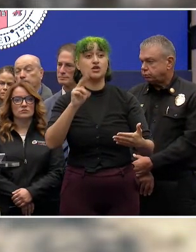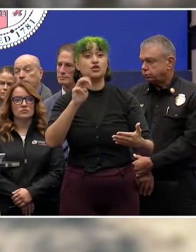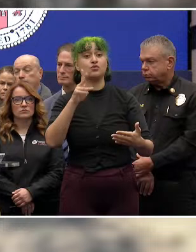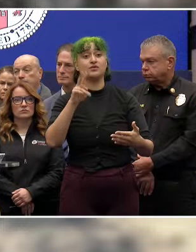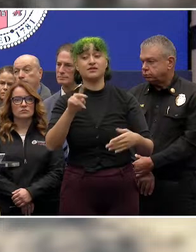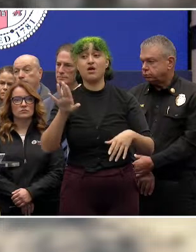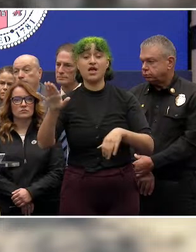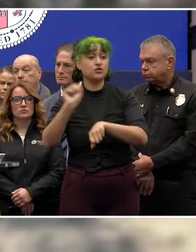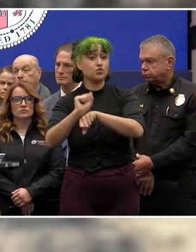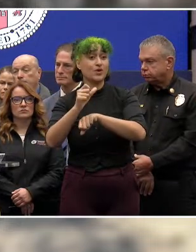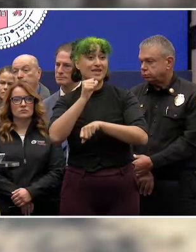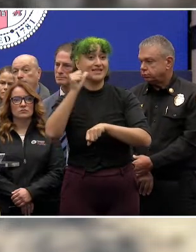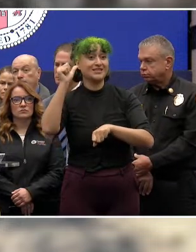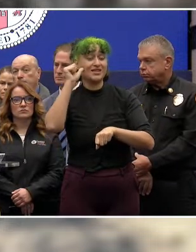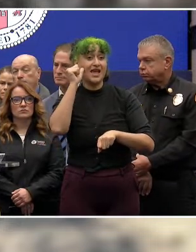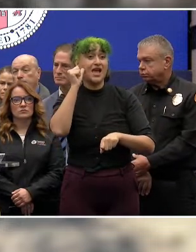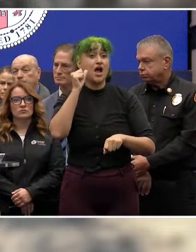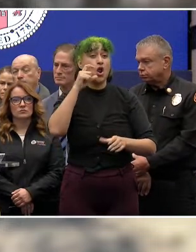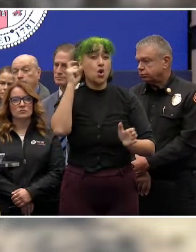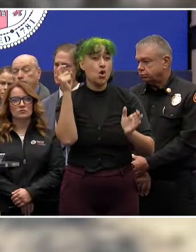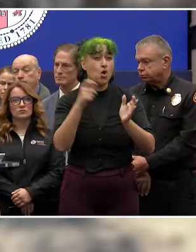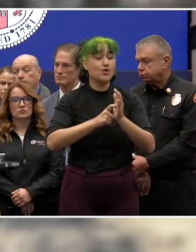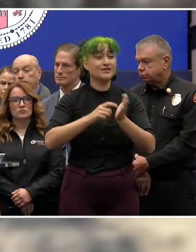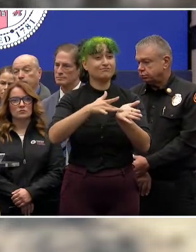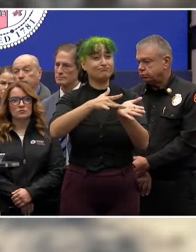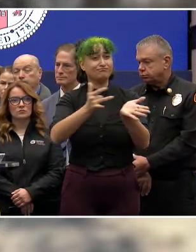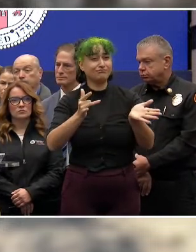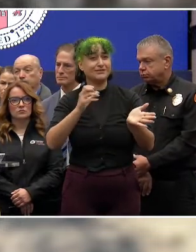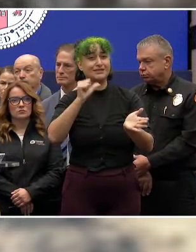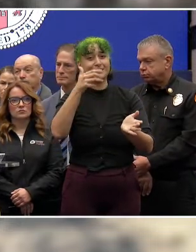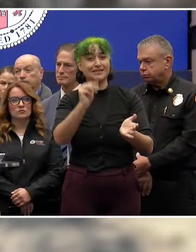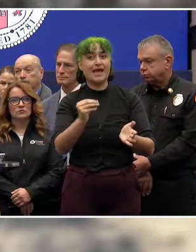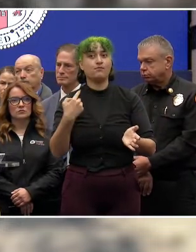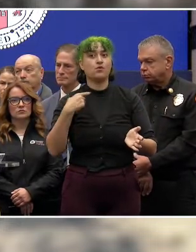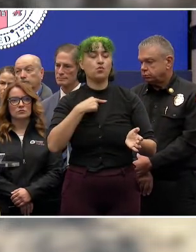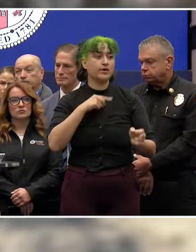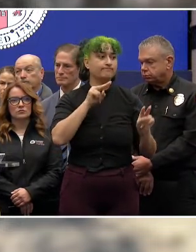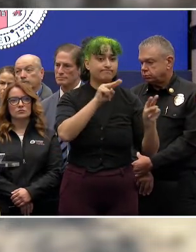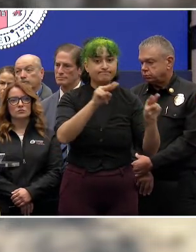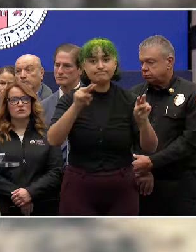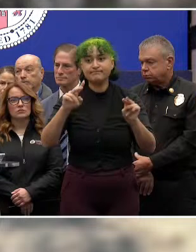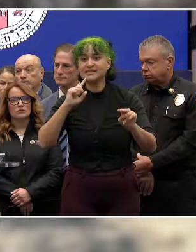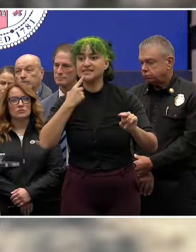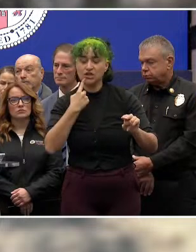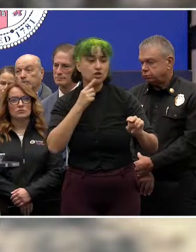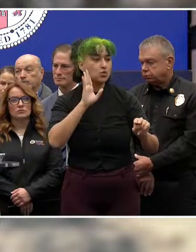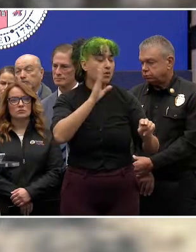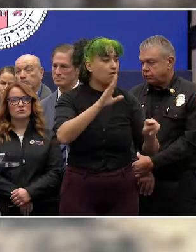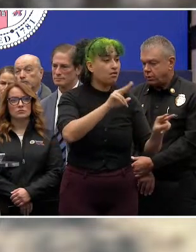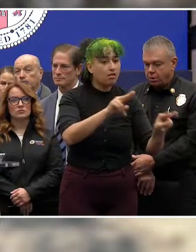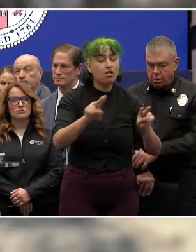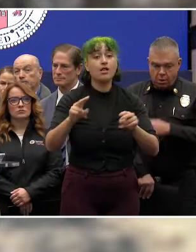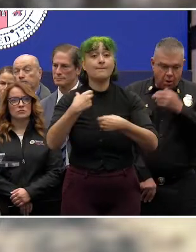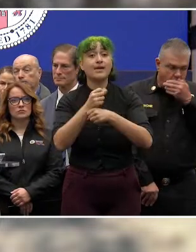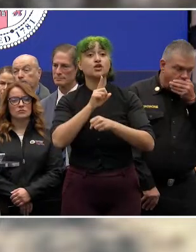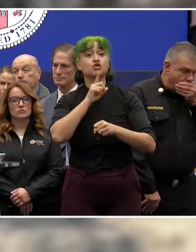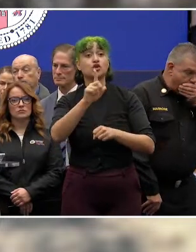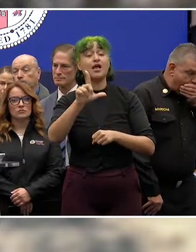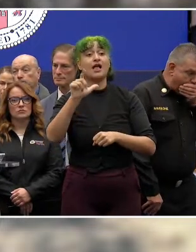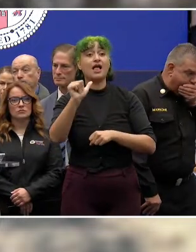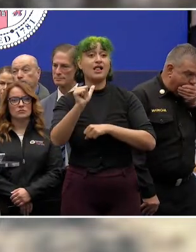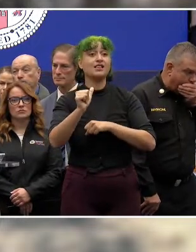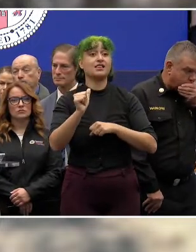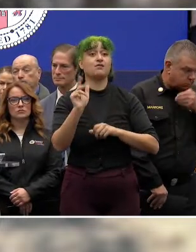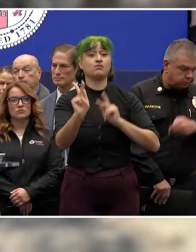his work yesterday on price gouging and scams. We're taking this seriously and have made it so Los Angeles residents